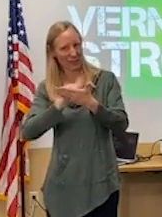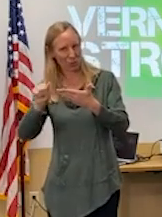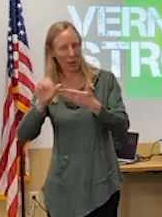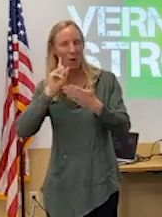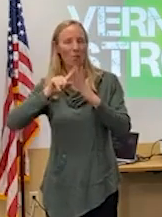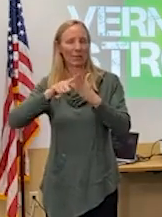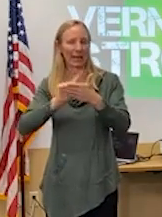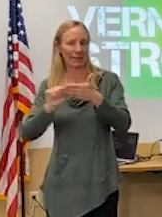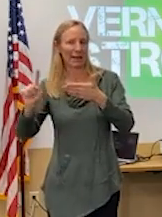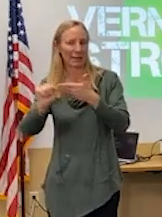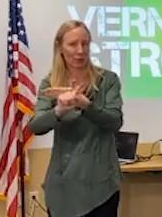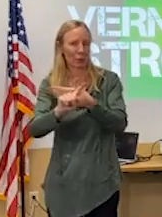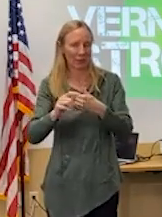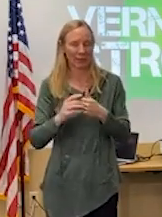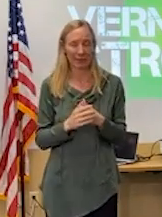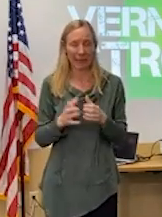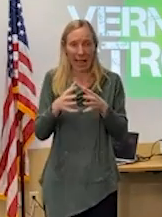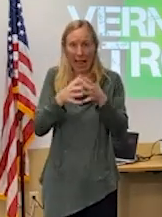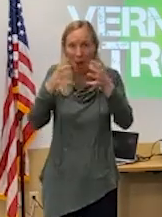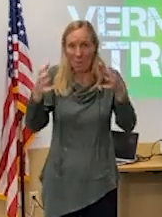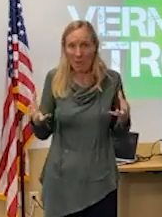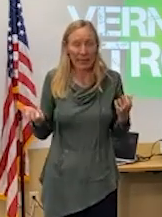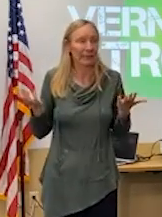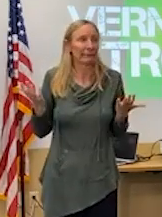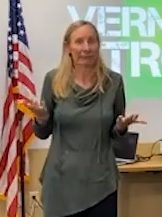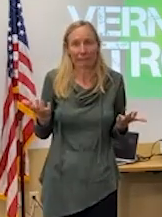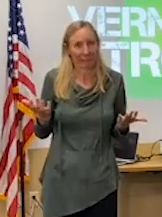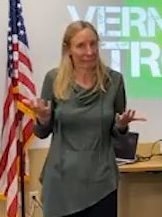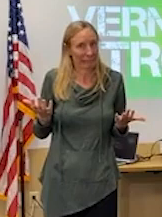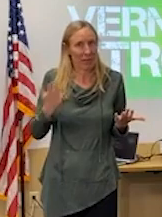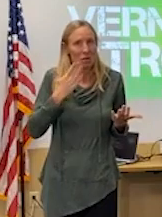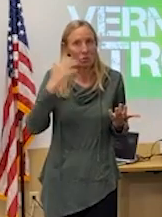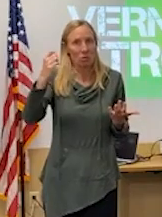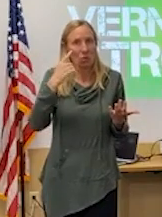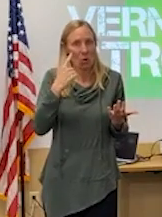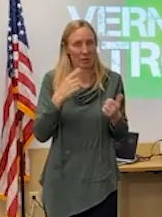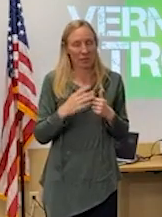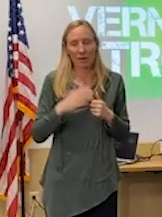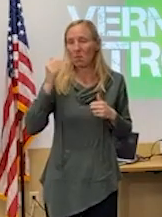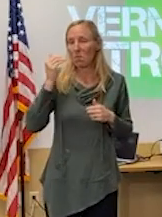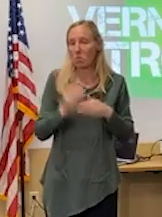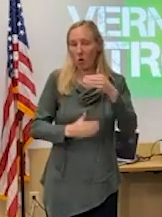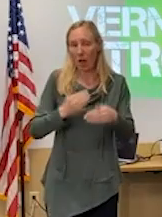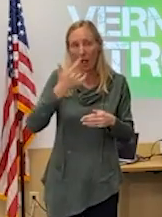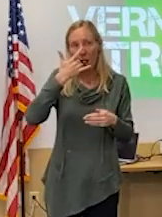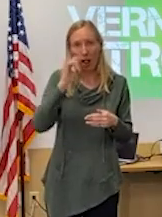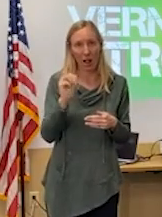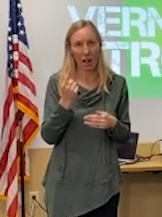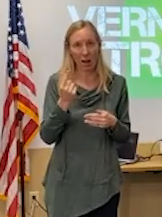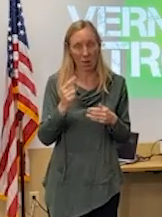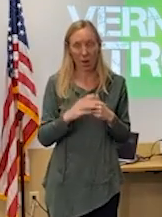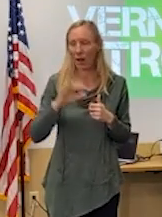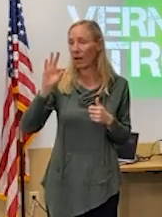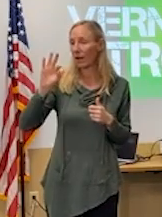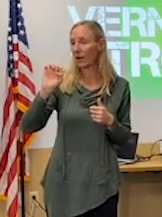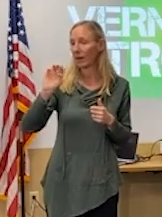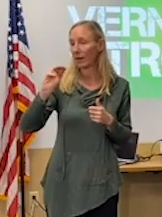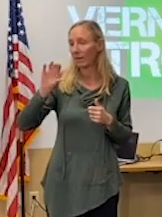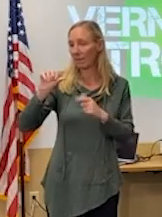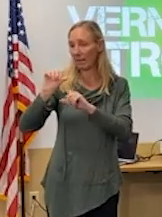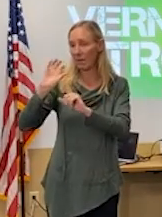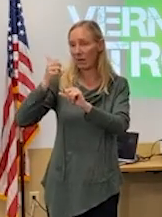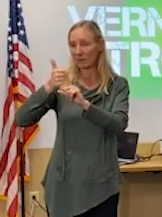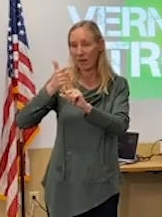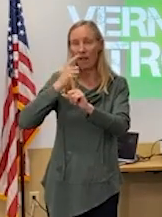early next week. As to how many, that's a good question. The process is that FEMA,